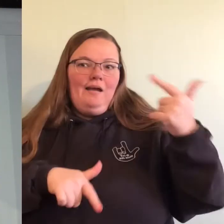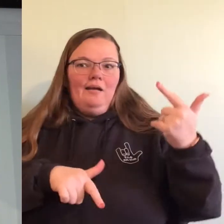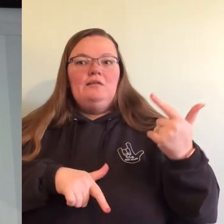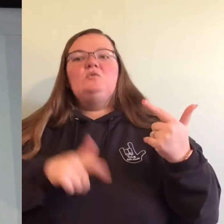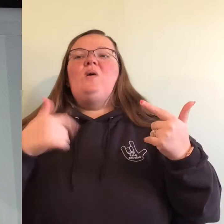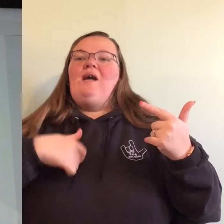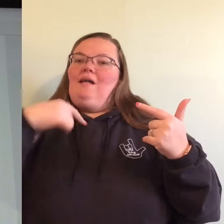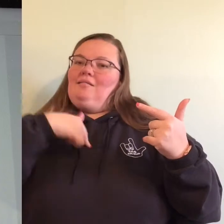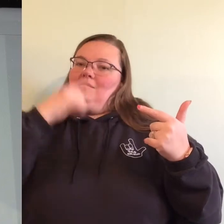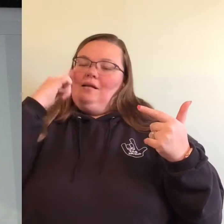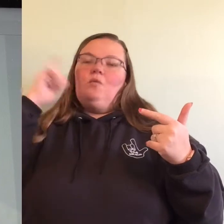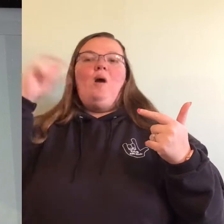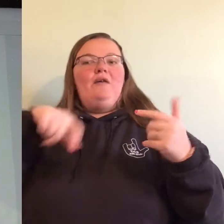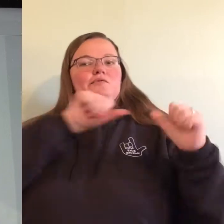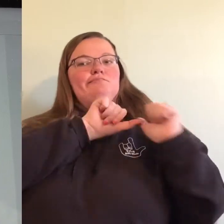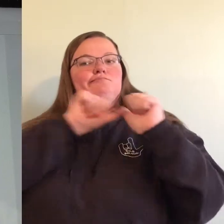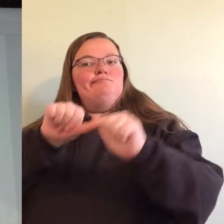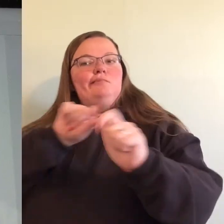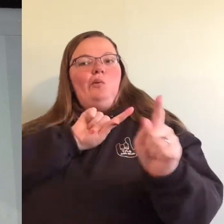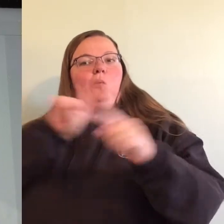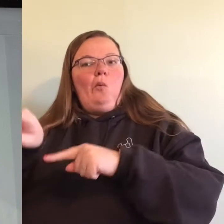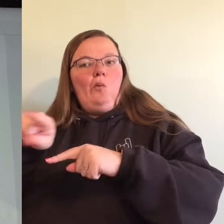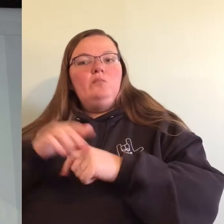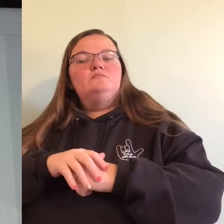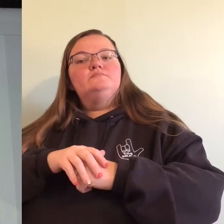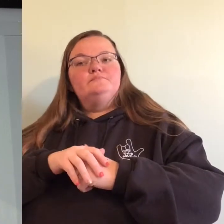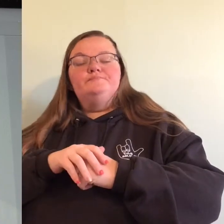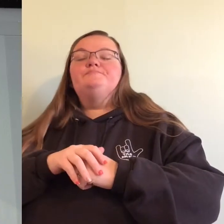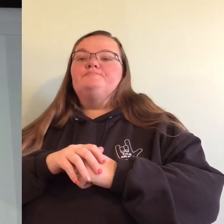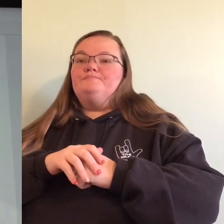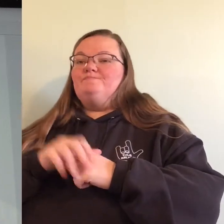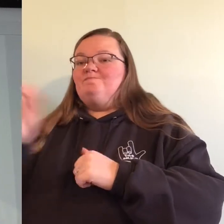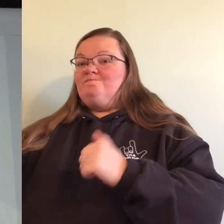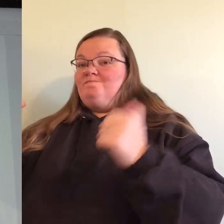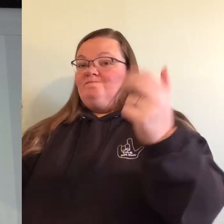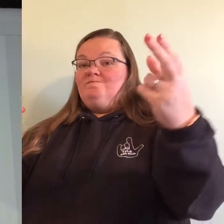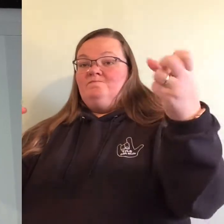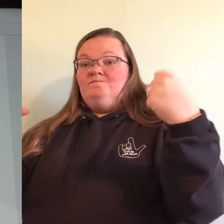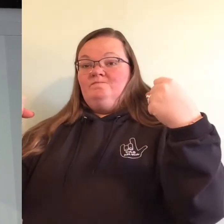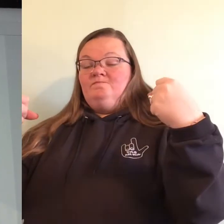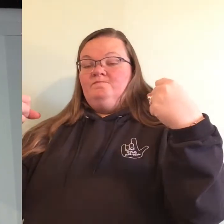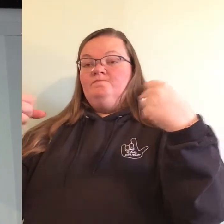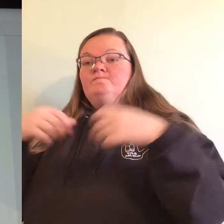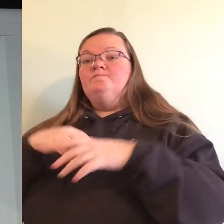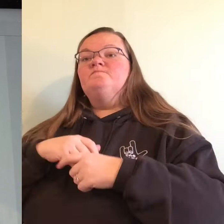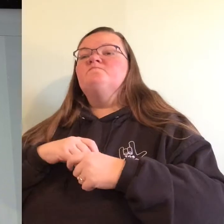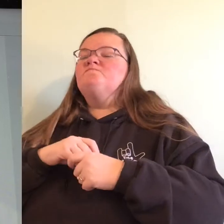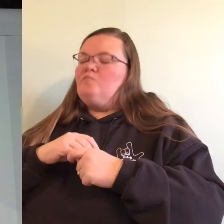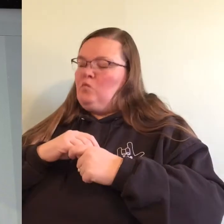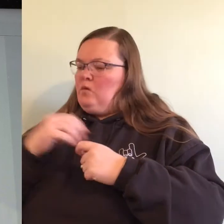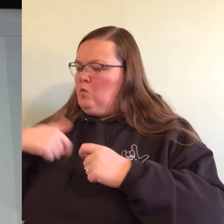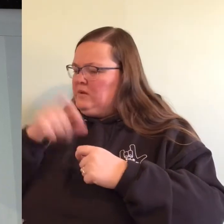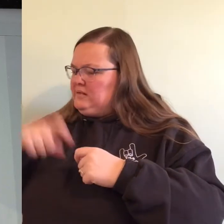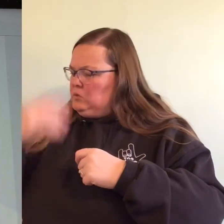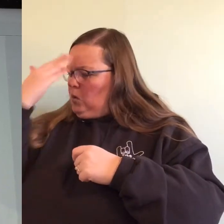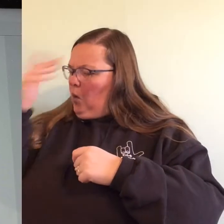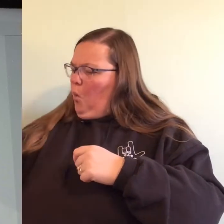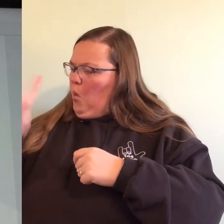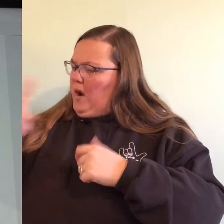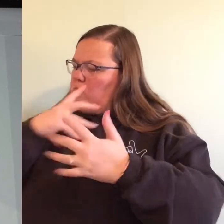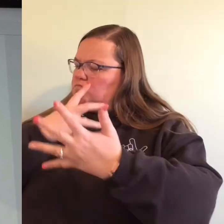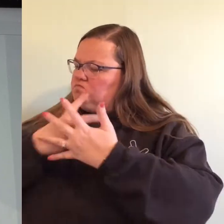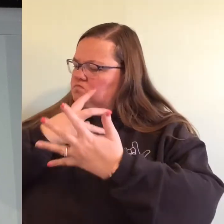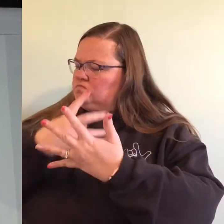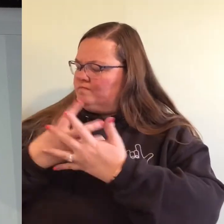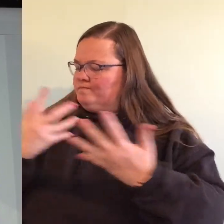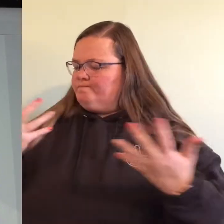we'll have to go on." "So do I," said both girls. "If only we knew where the poor chap was imprisoned," said Peter.